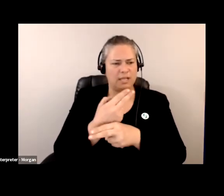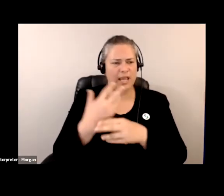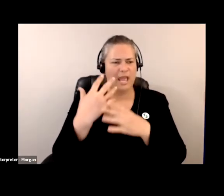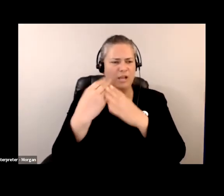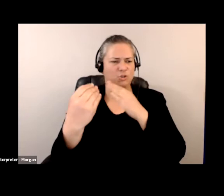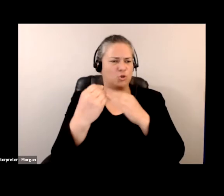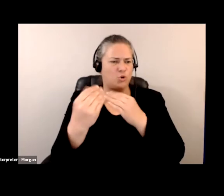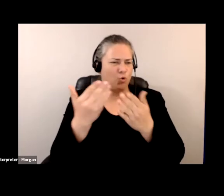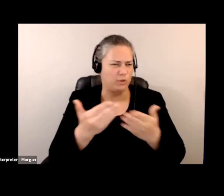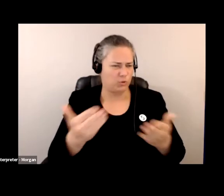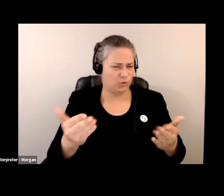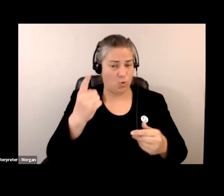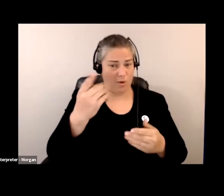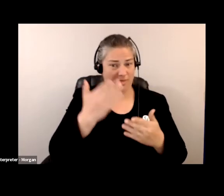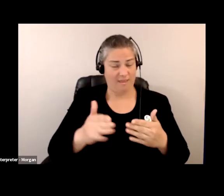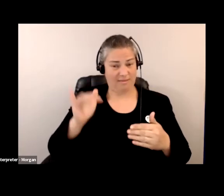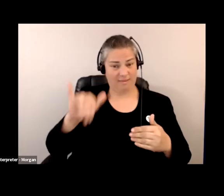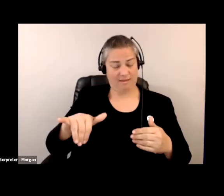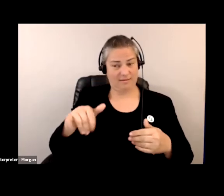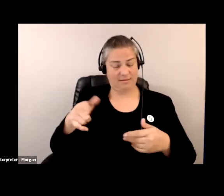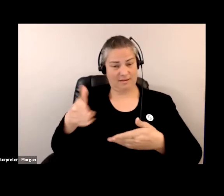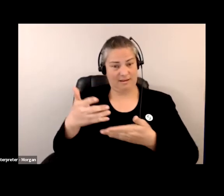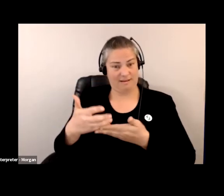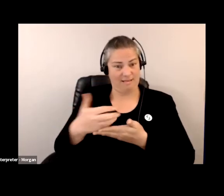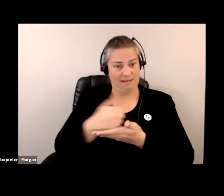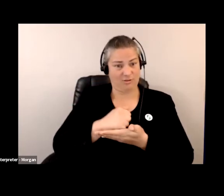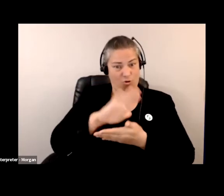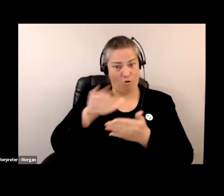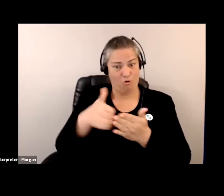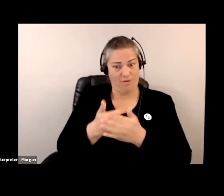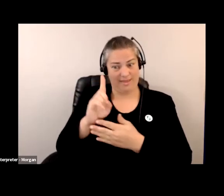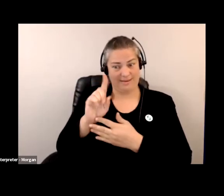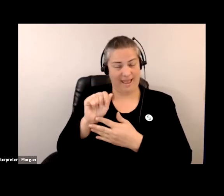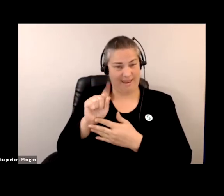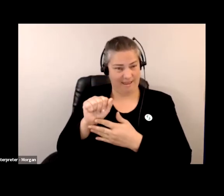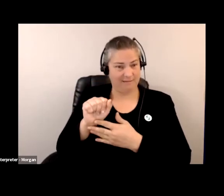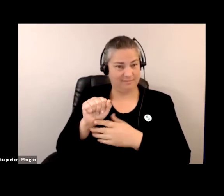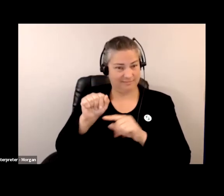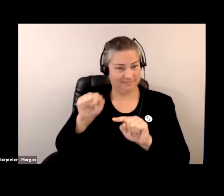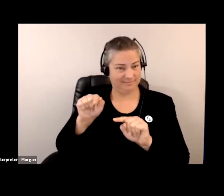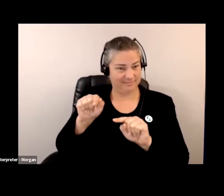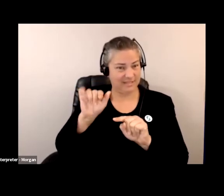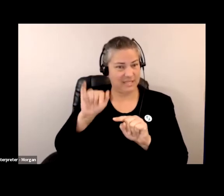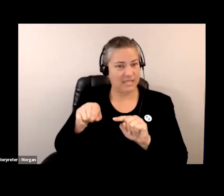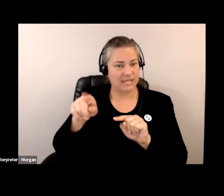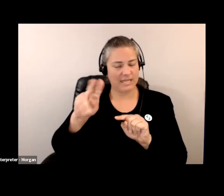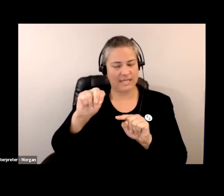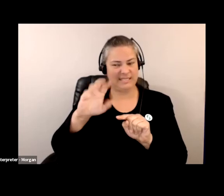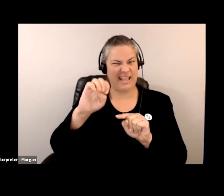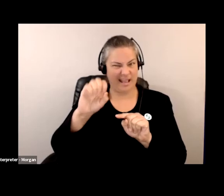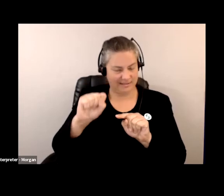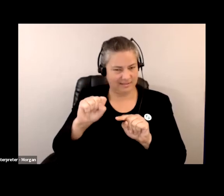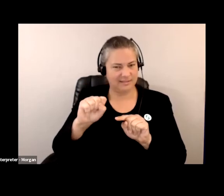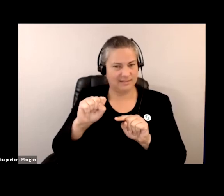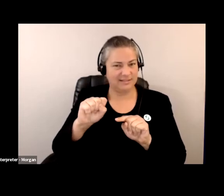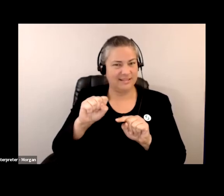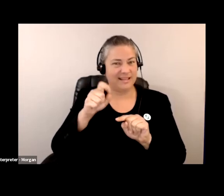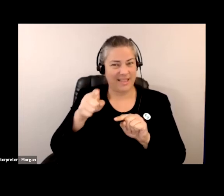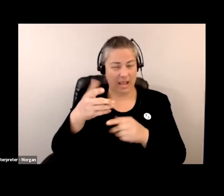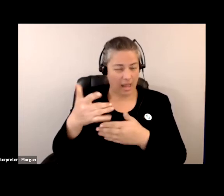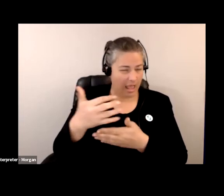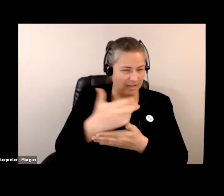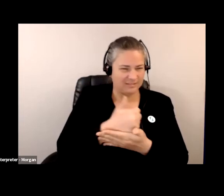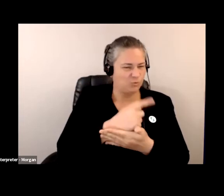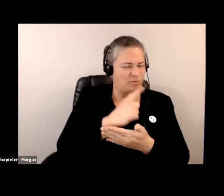the organization that collects all the data that it makes available has, I think, outlived its usefulness.